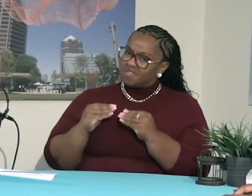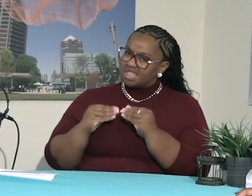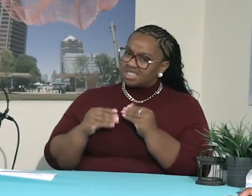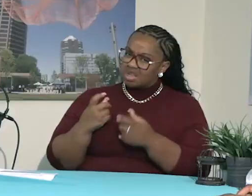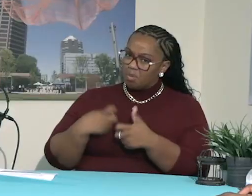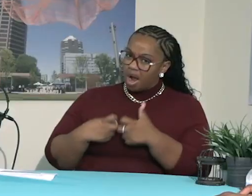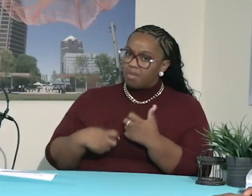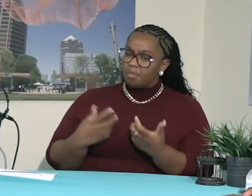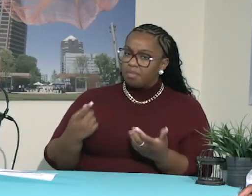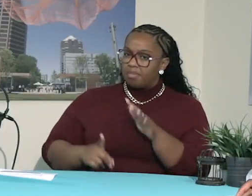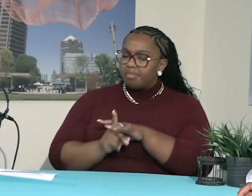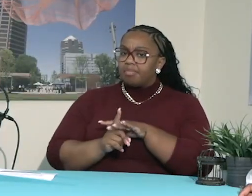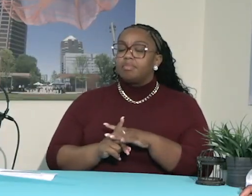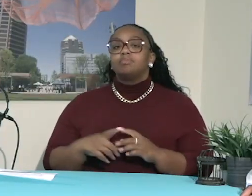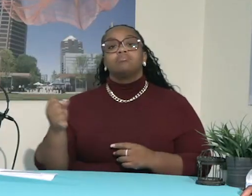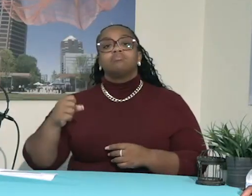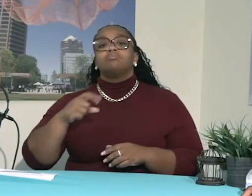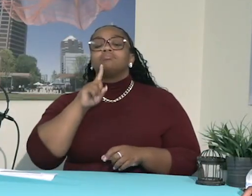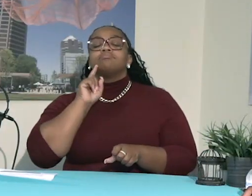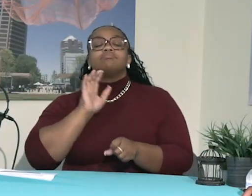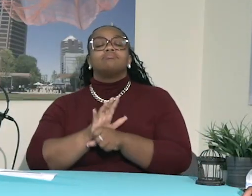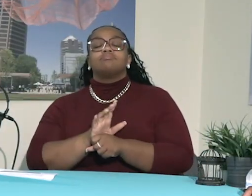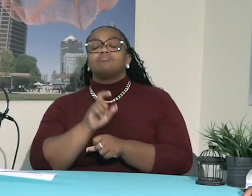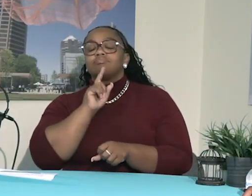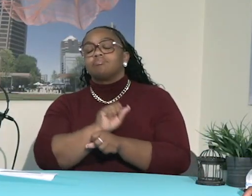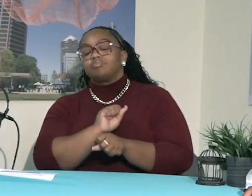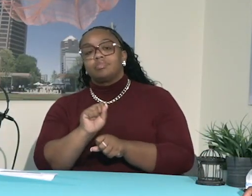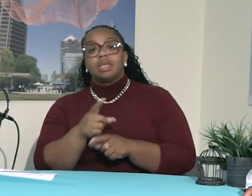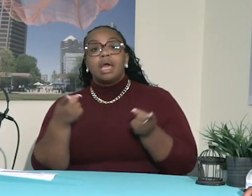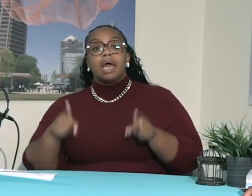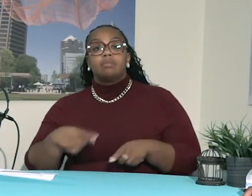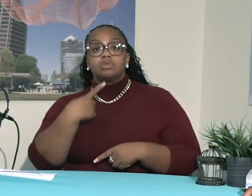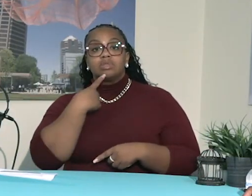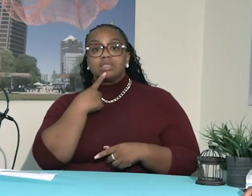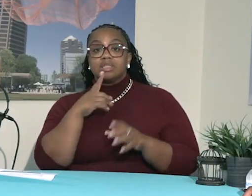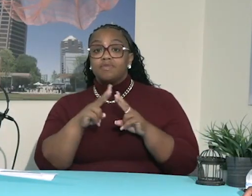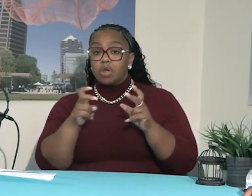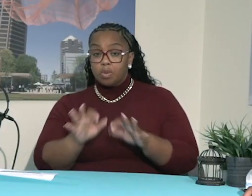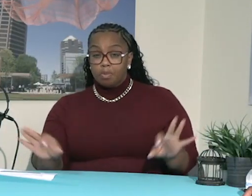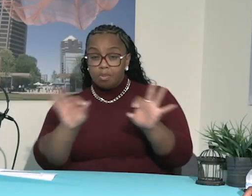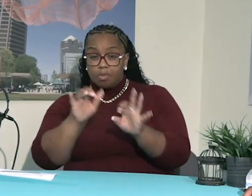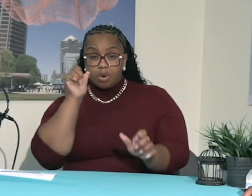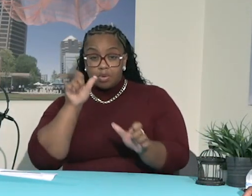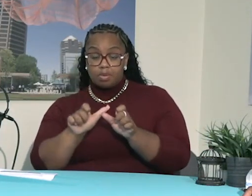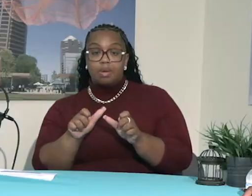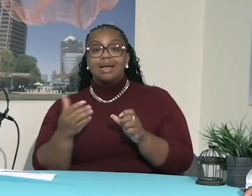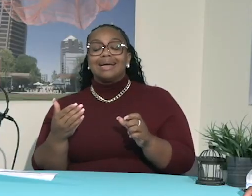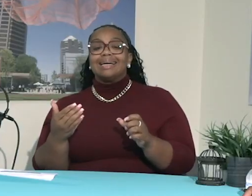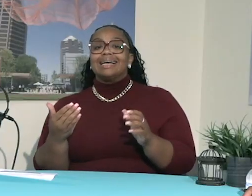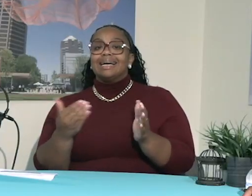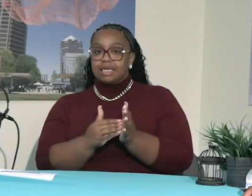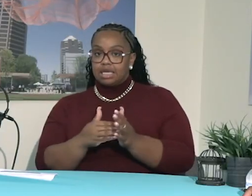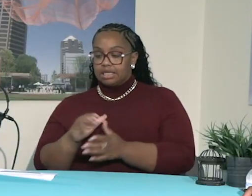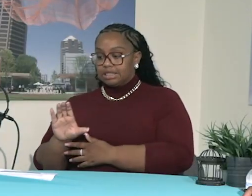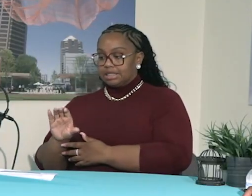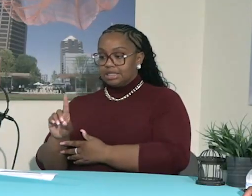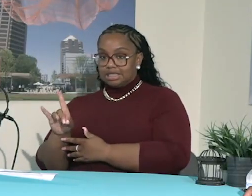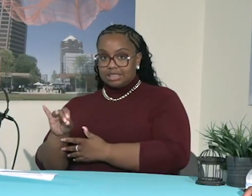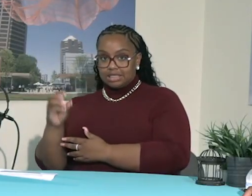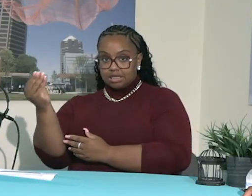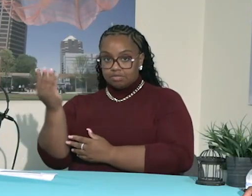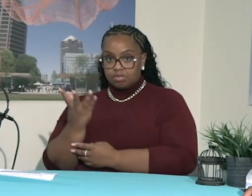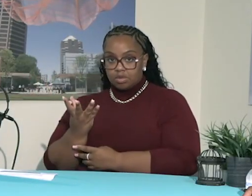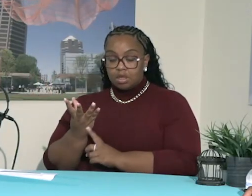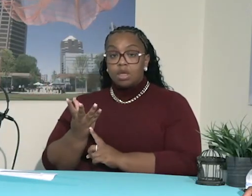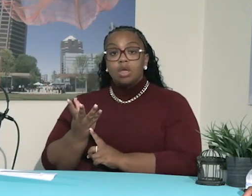gap. Absolutely. And when you say that, it's important to remember too, and again, this is from the CDC, when you don't understand